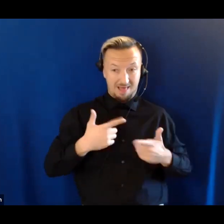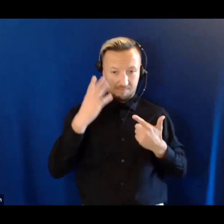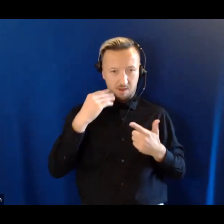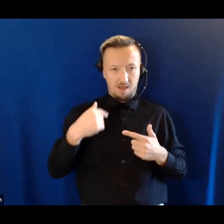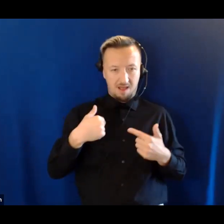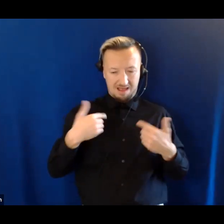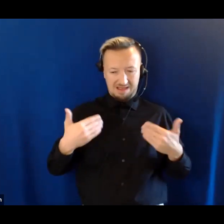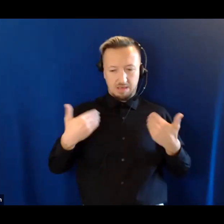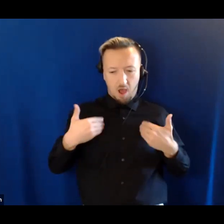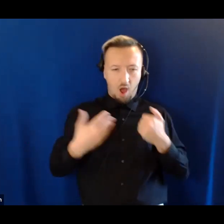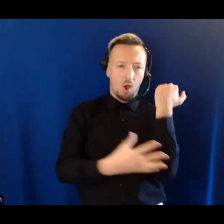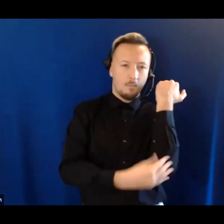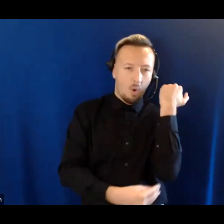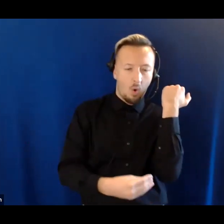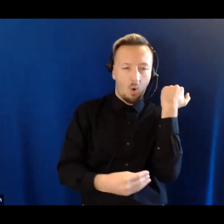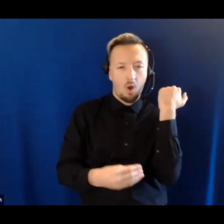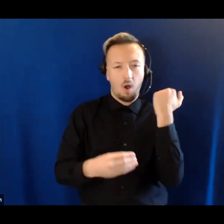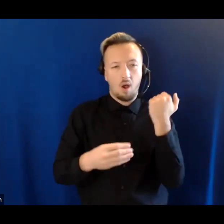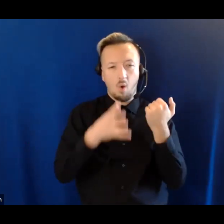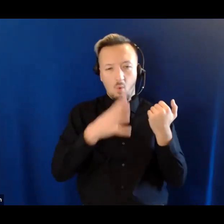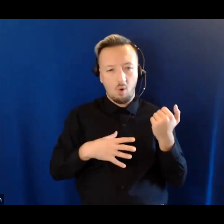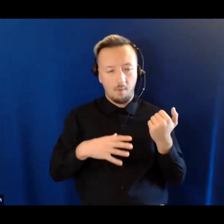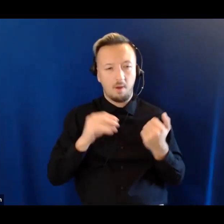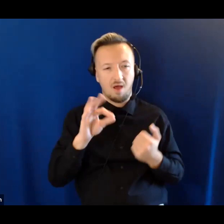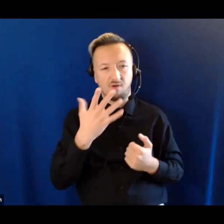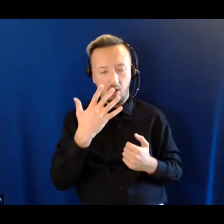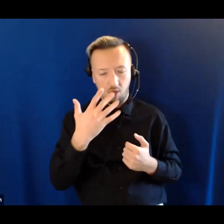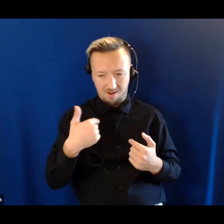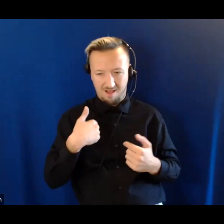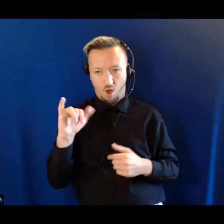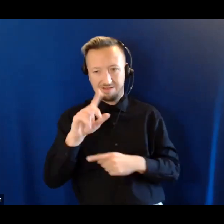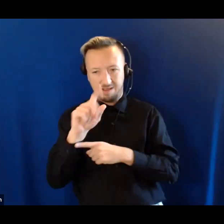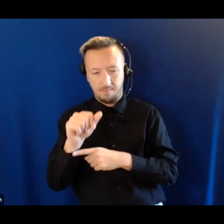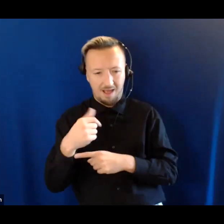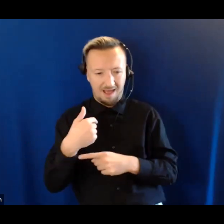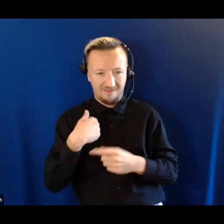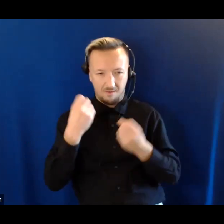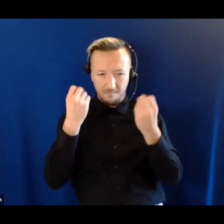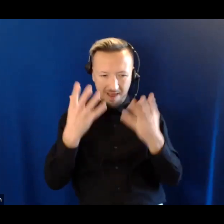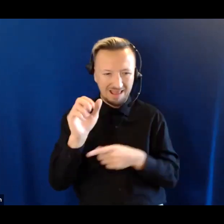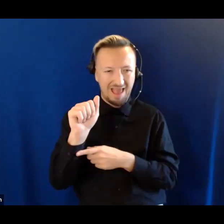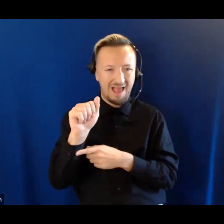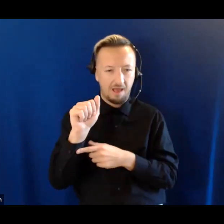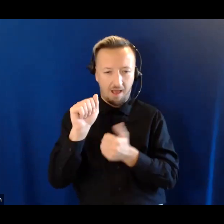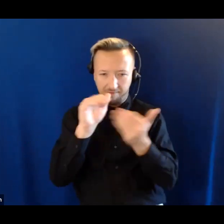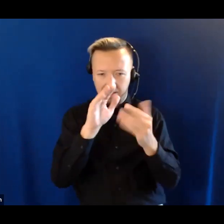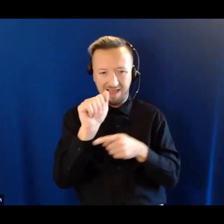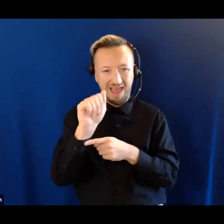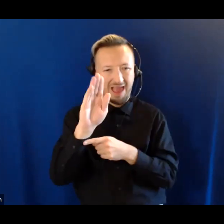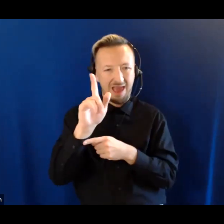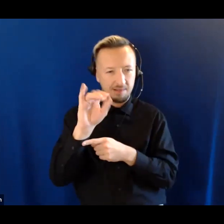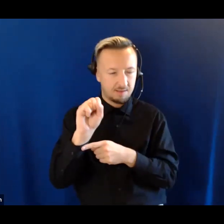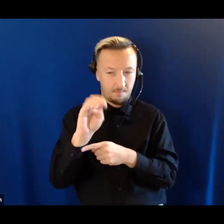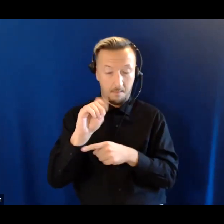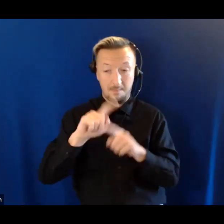a young, poor woman of color who also has a disability, and that may have been different from other folks who have a disability and may have